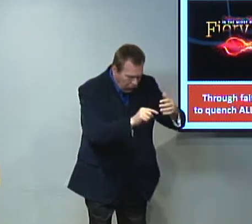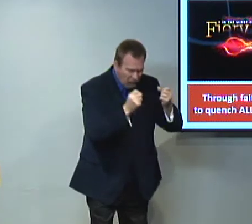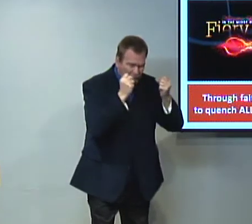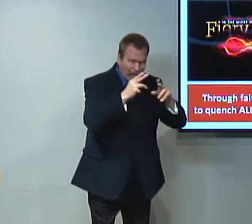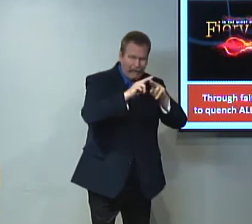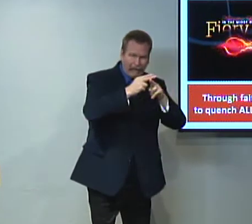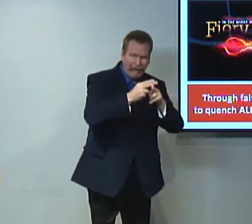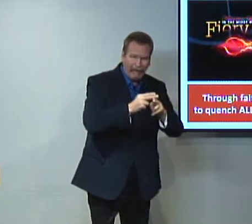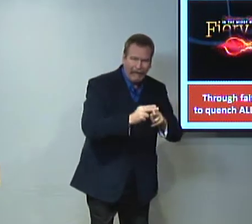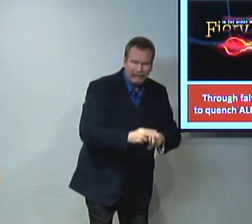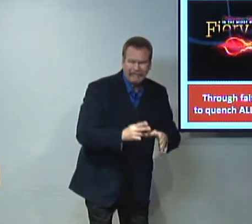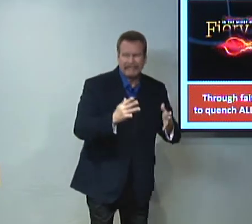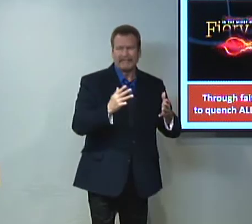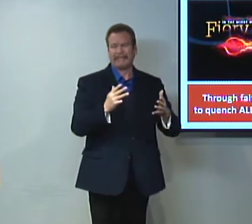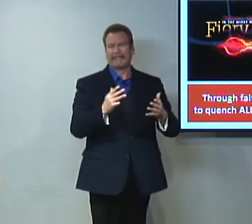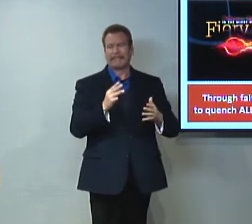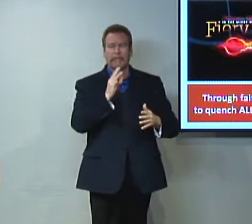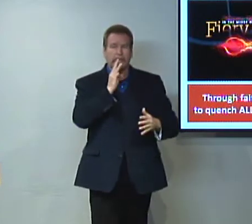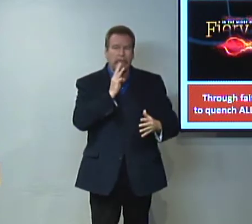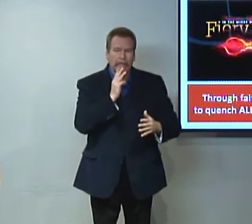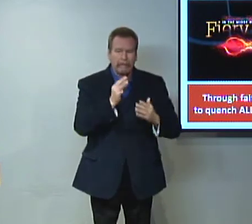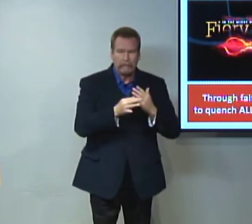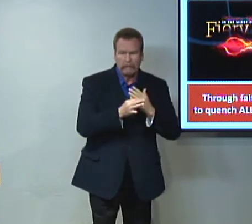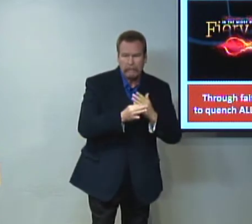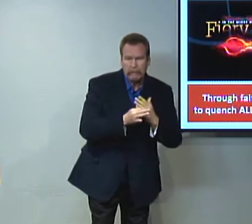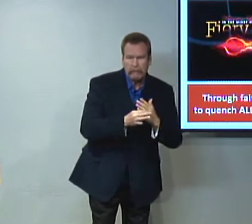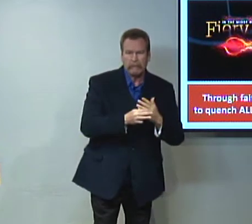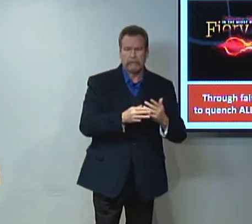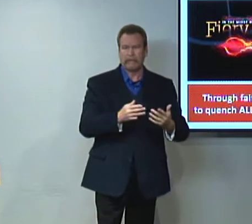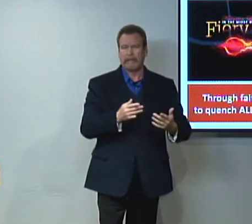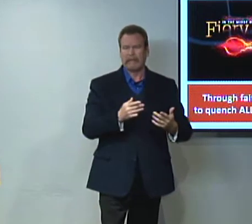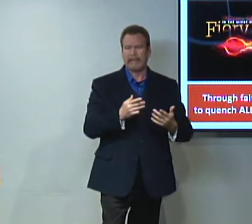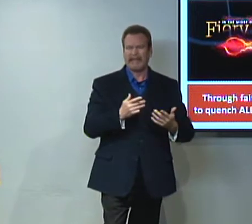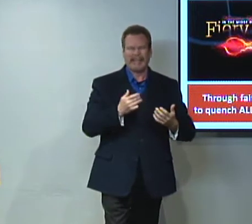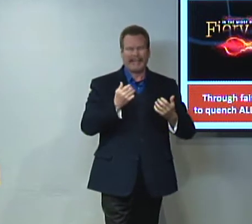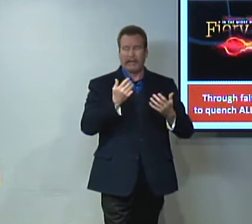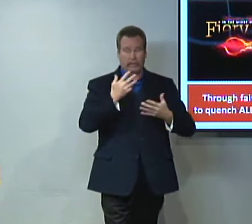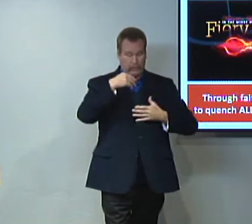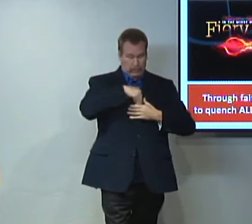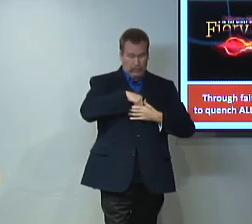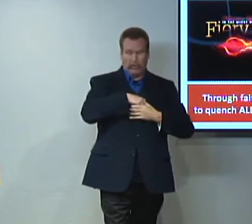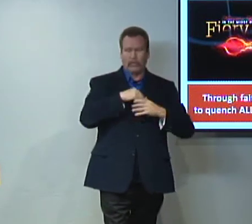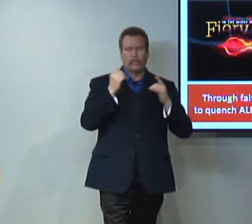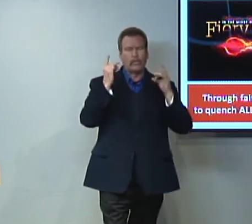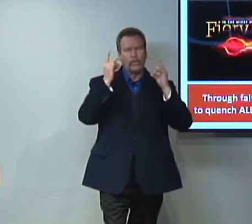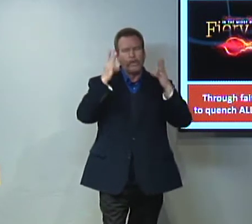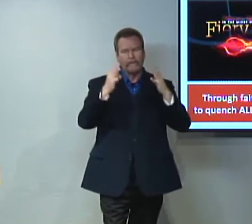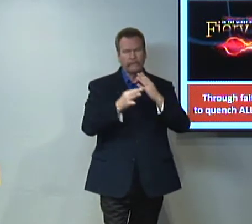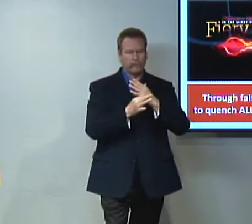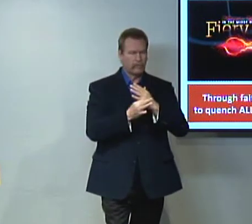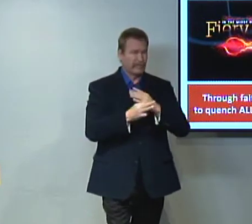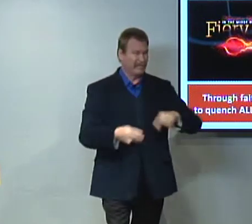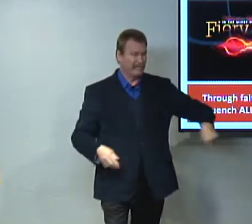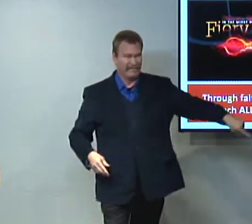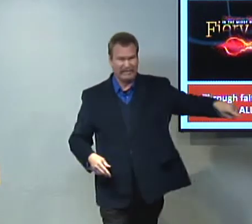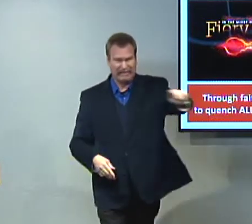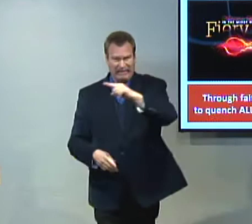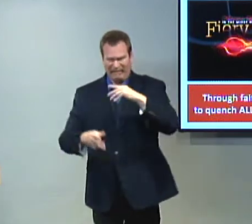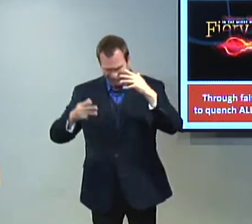And there are so many of all of these. There's the lust of the flesh within our hearts. We all